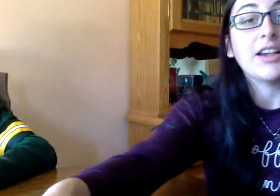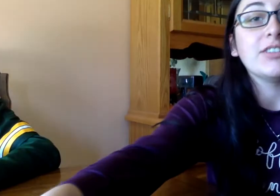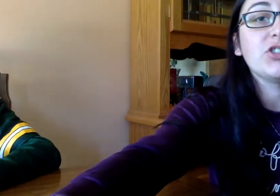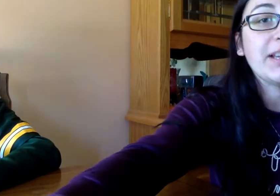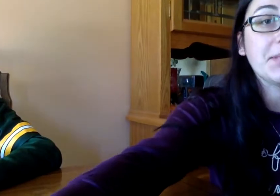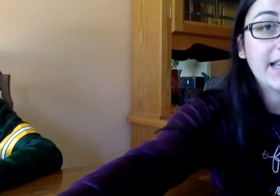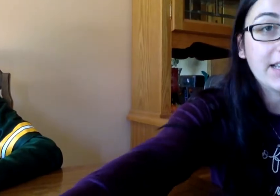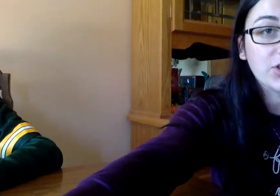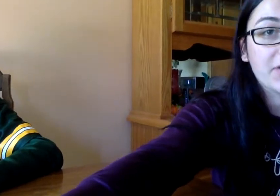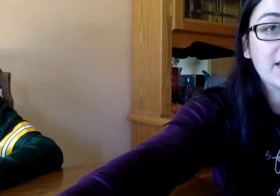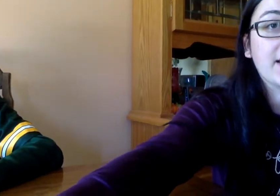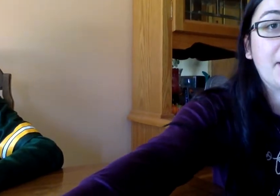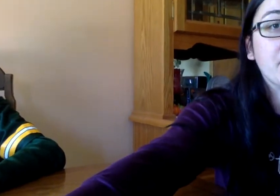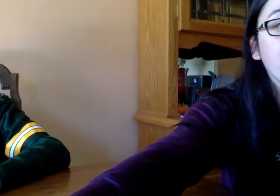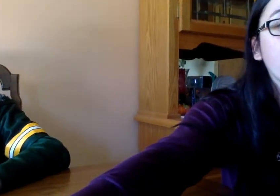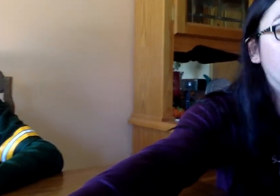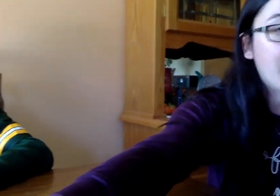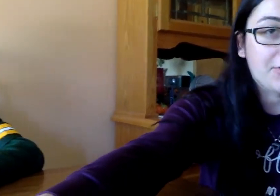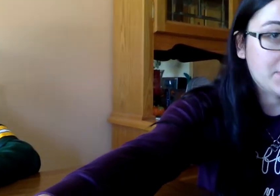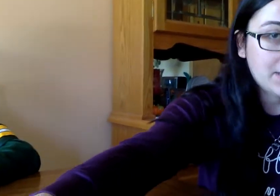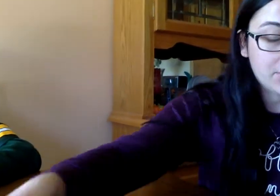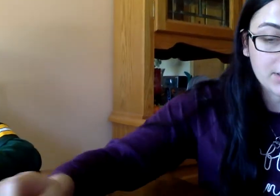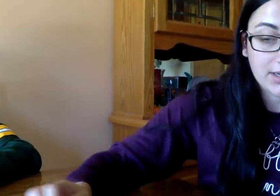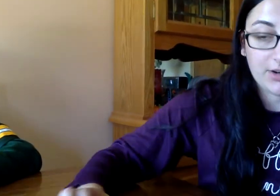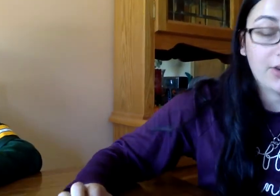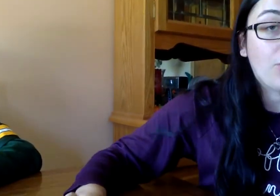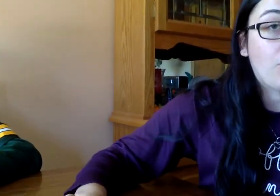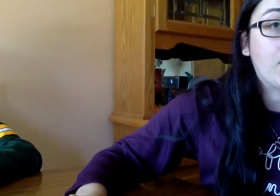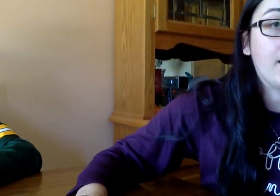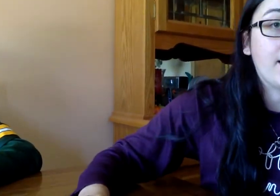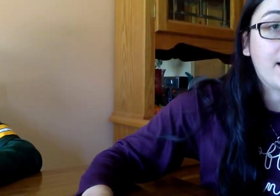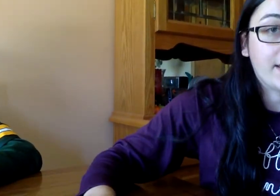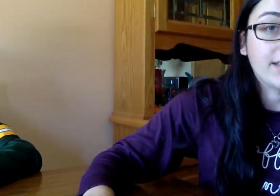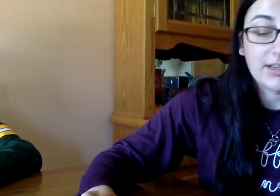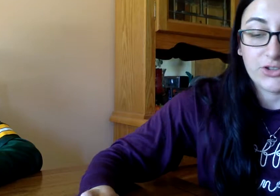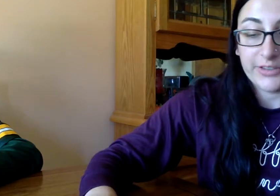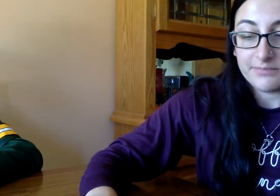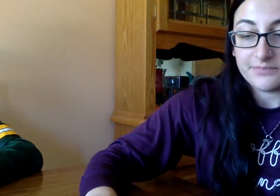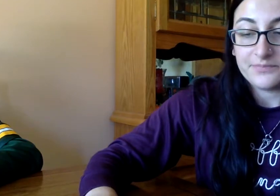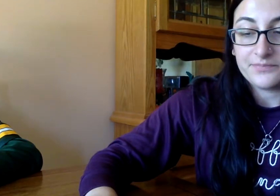Because James engaged in face slapping, he will not receive a sticker or any attention.